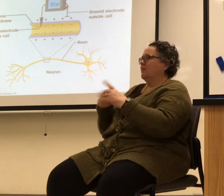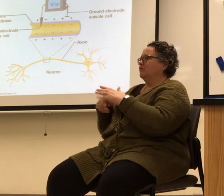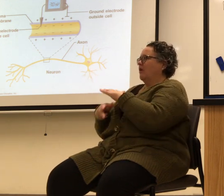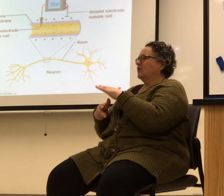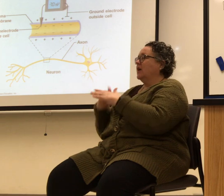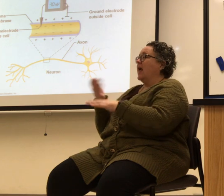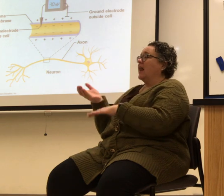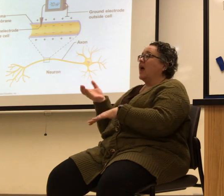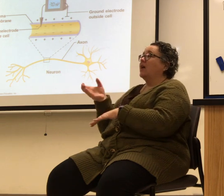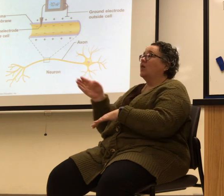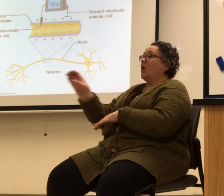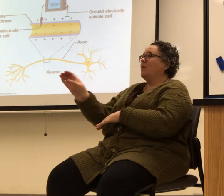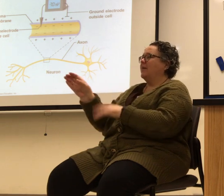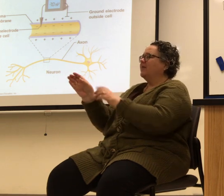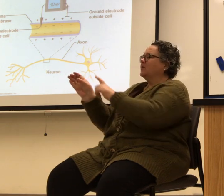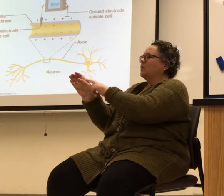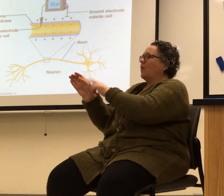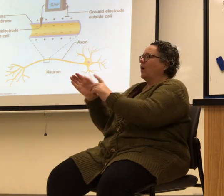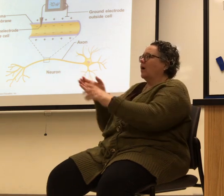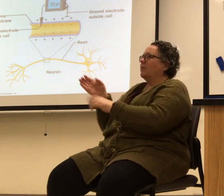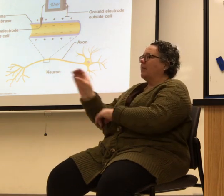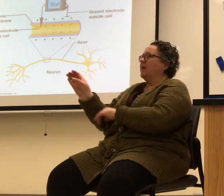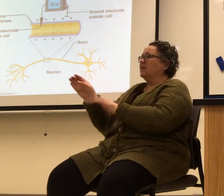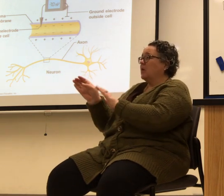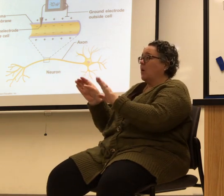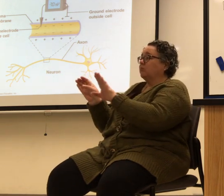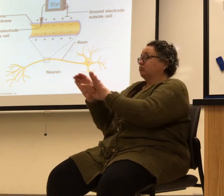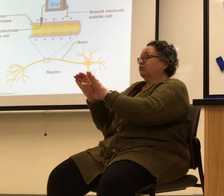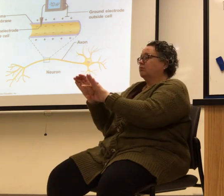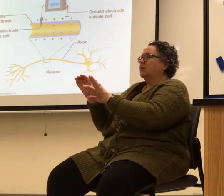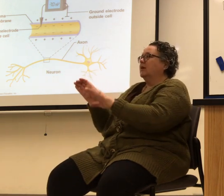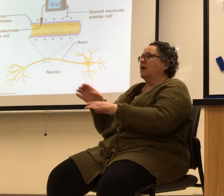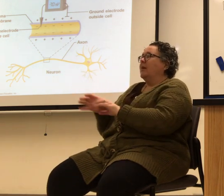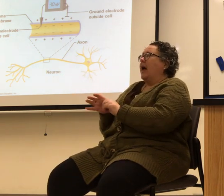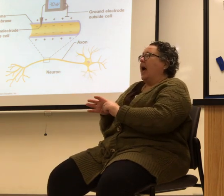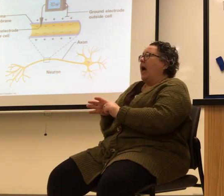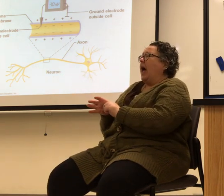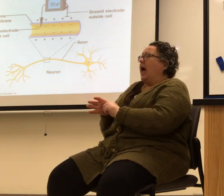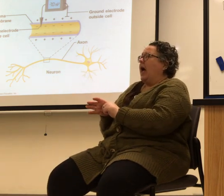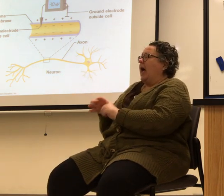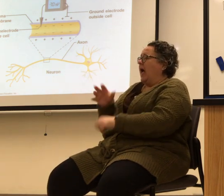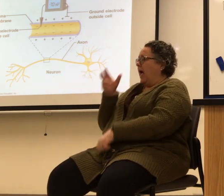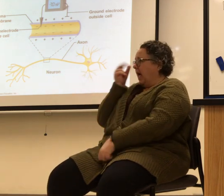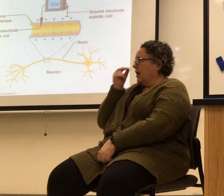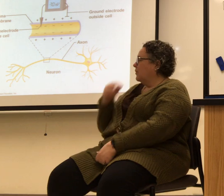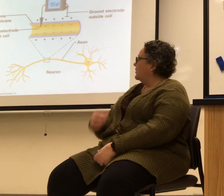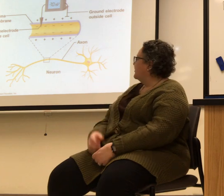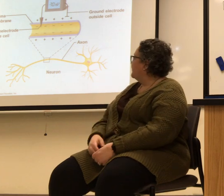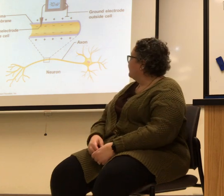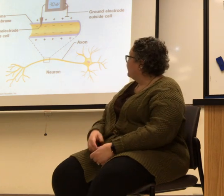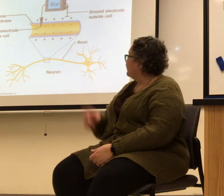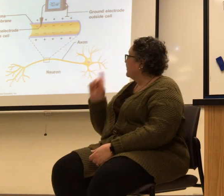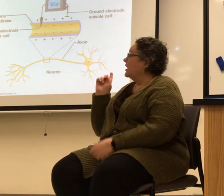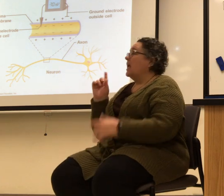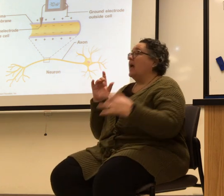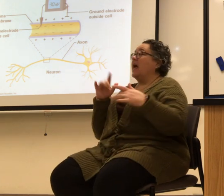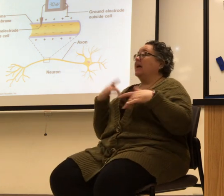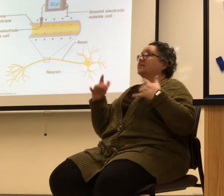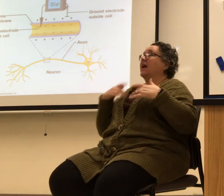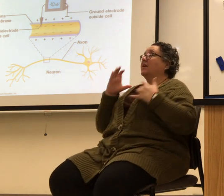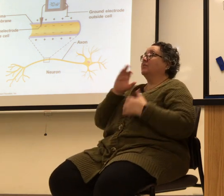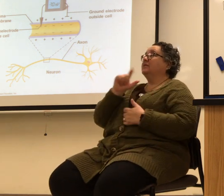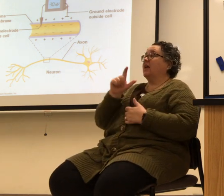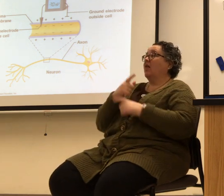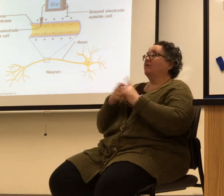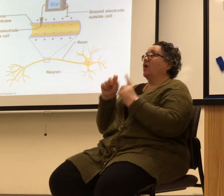In membrane potential, we're talking about the excitable cells, the neurons. If you're an excitable cell, I guess there's kind